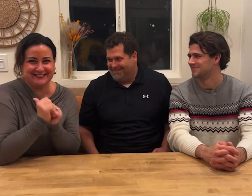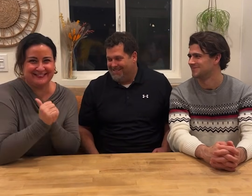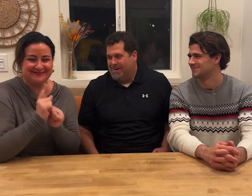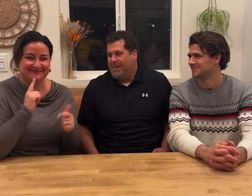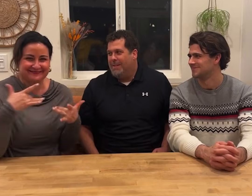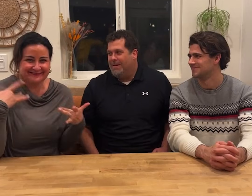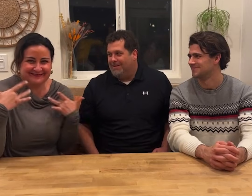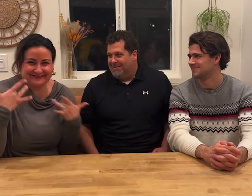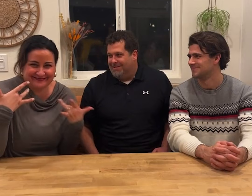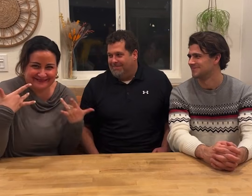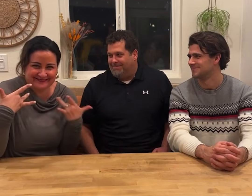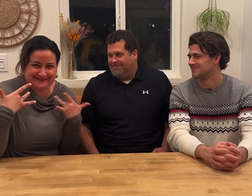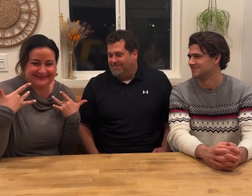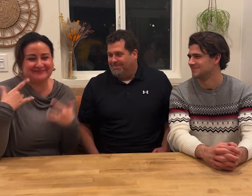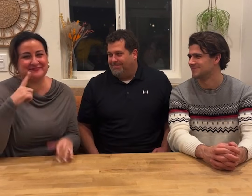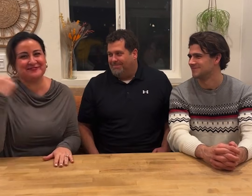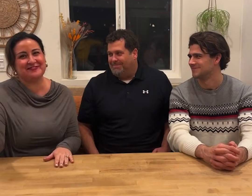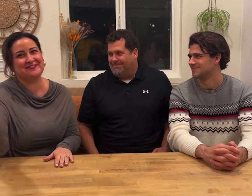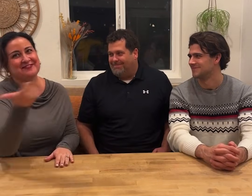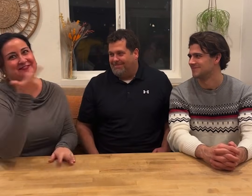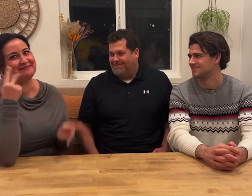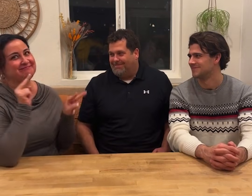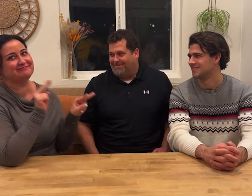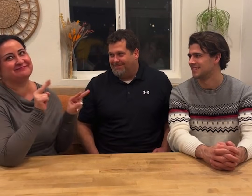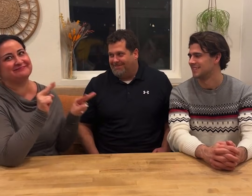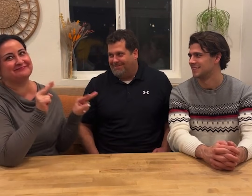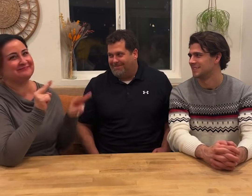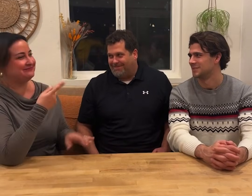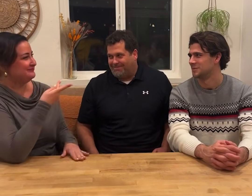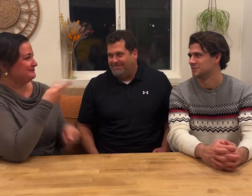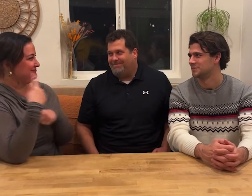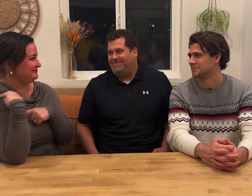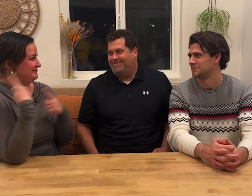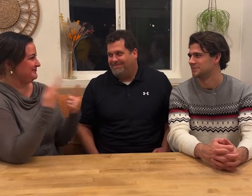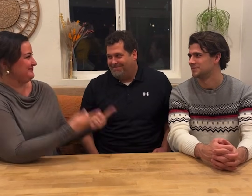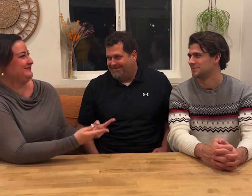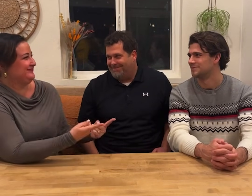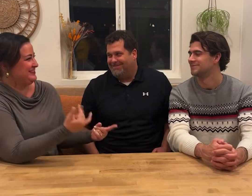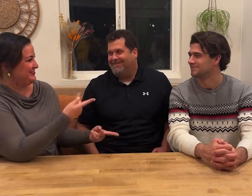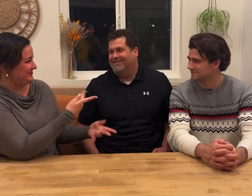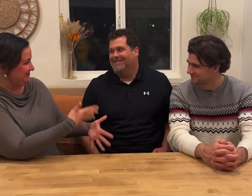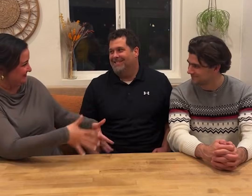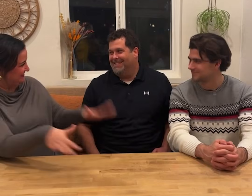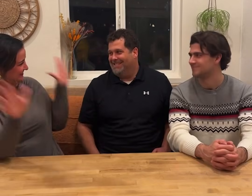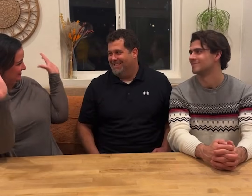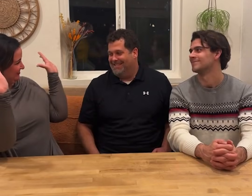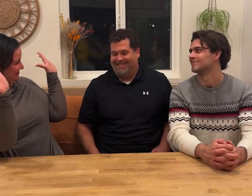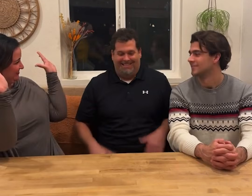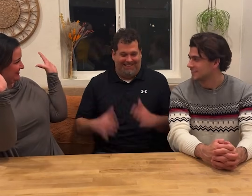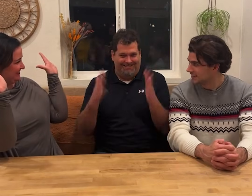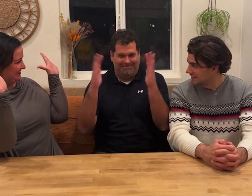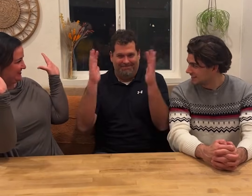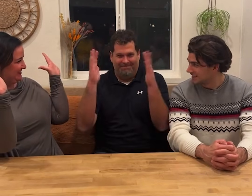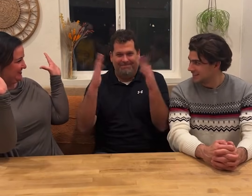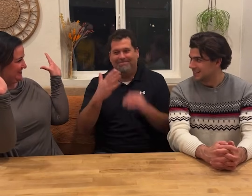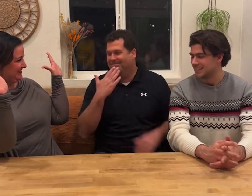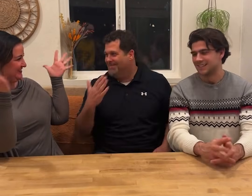Amazing Race. Really exciting. So we've all been watching you, and now you guys are